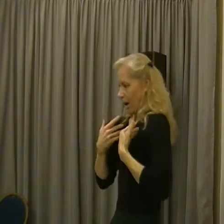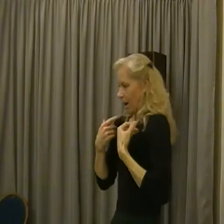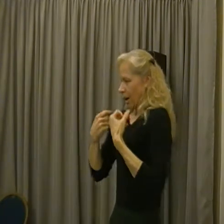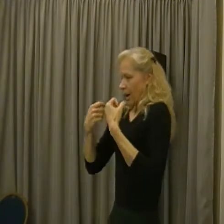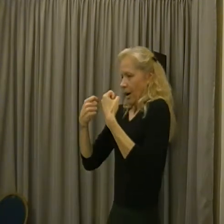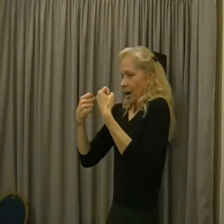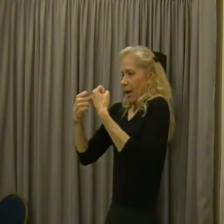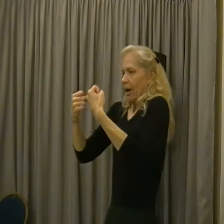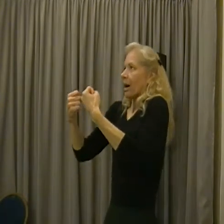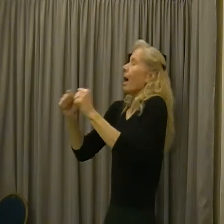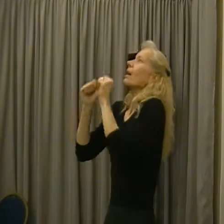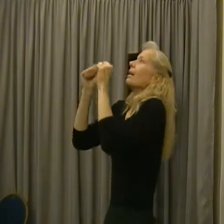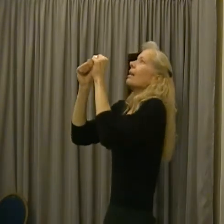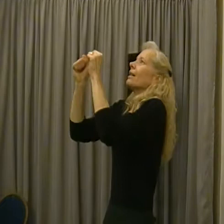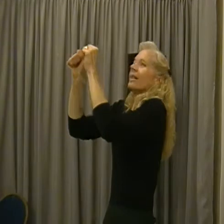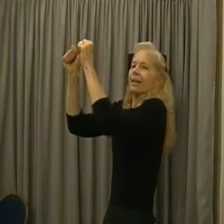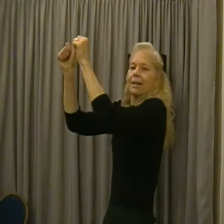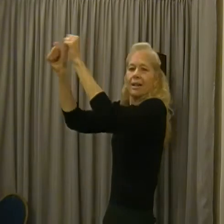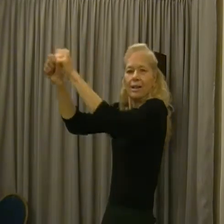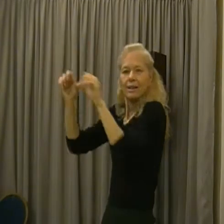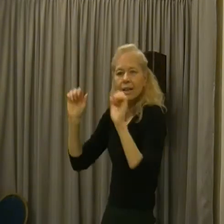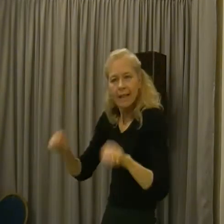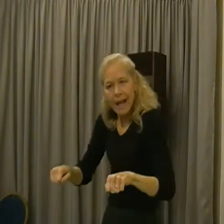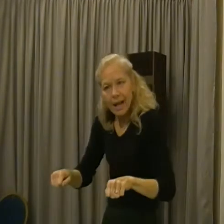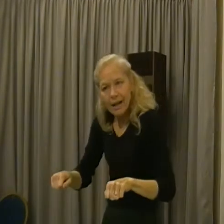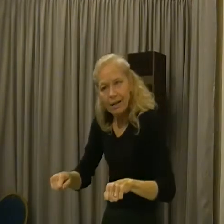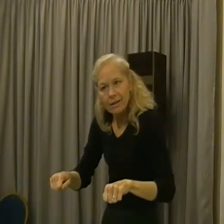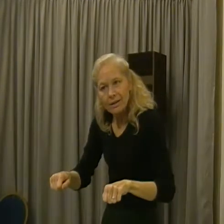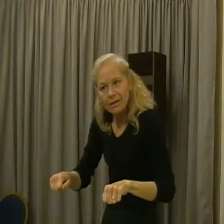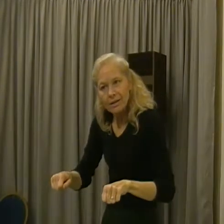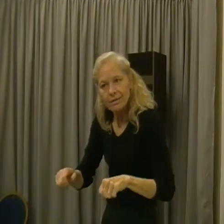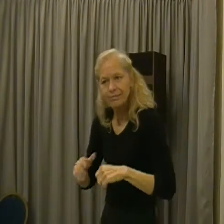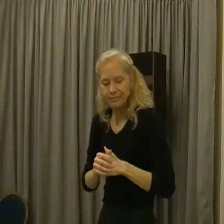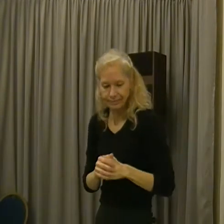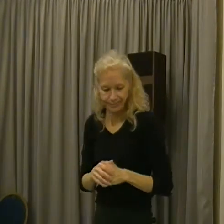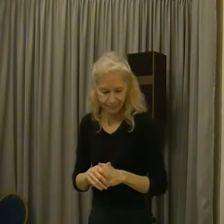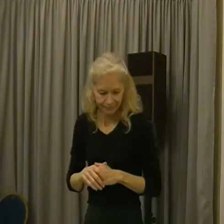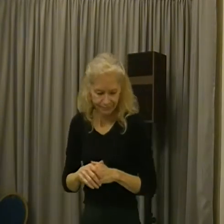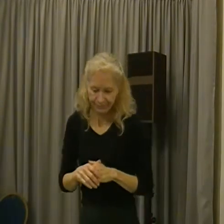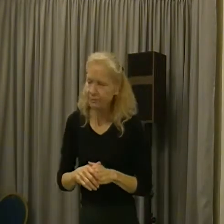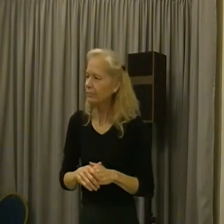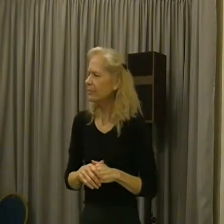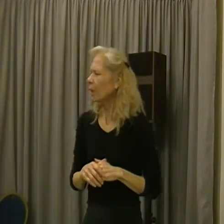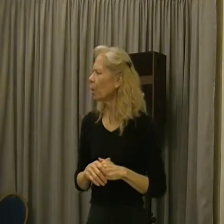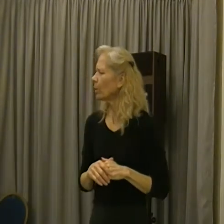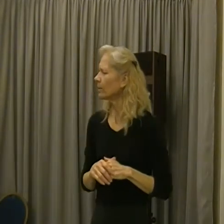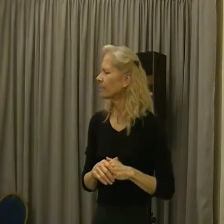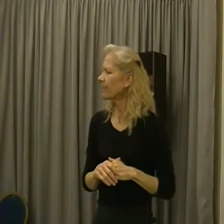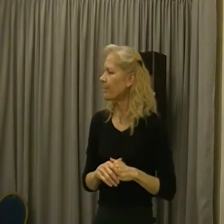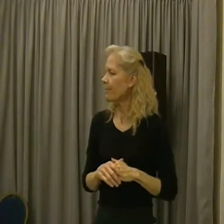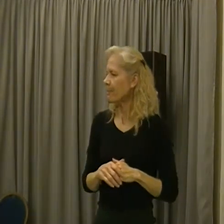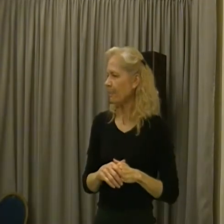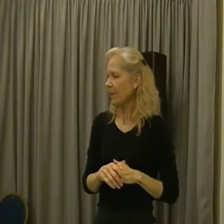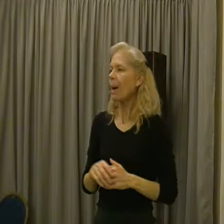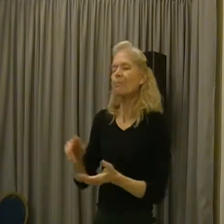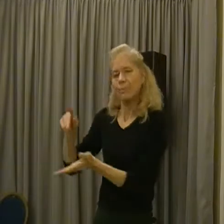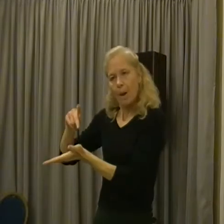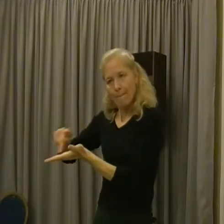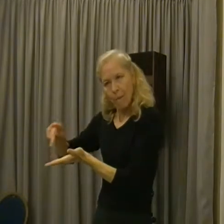on his face before God, then what did he find? He found all the strength he needed. And that's the way you and I can be.